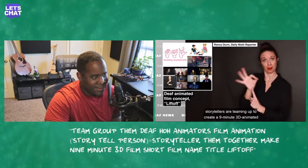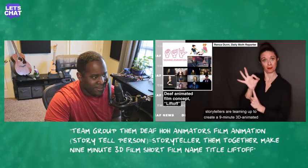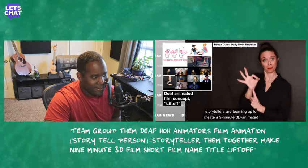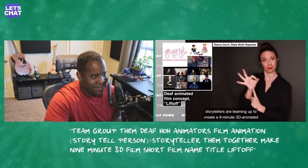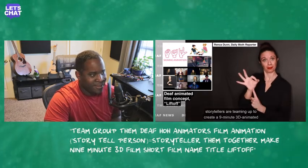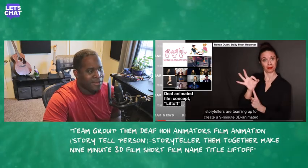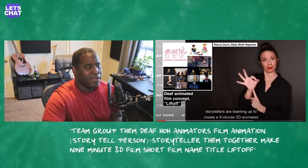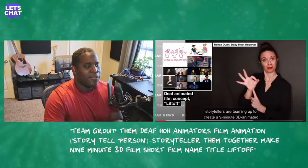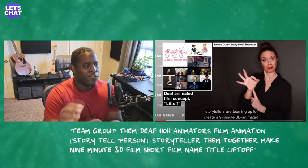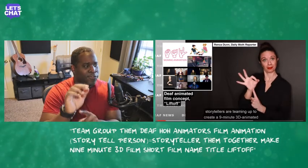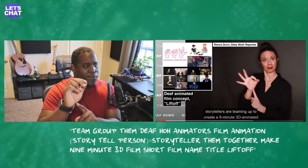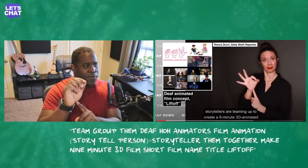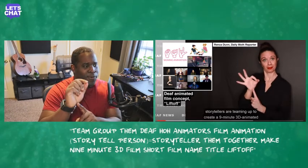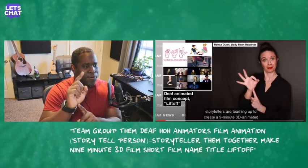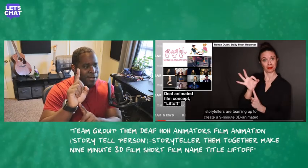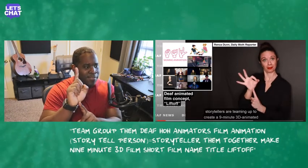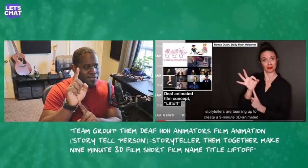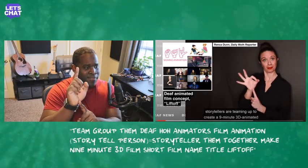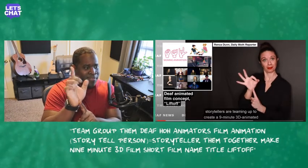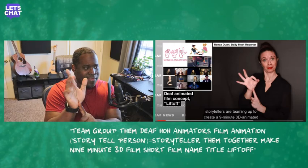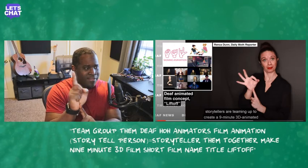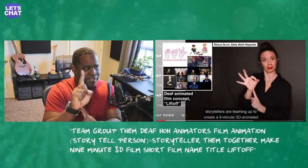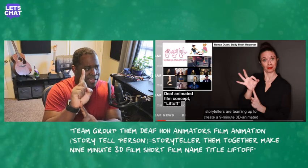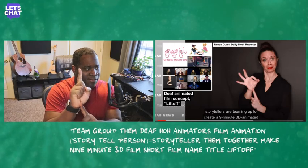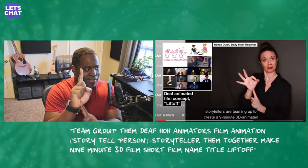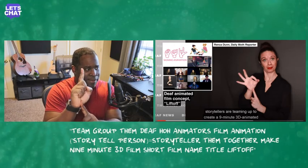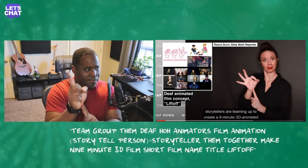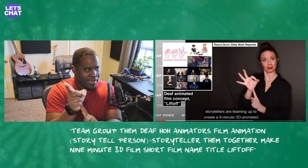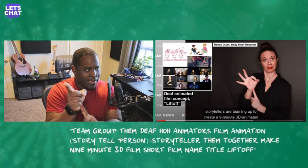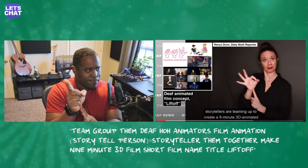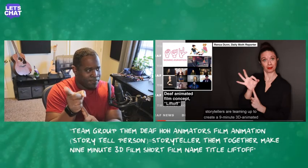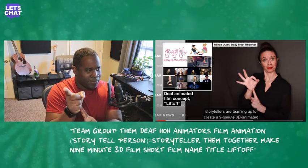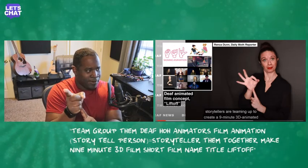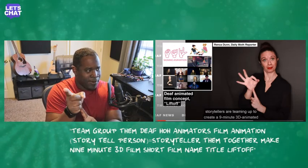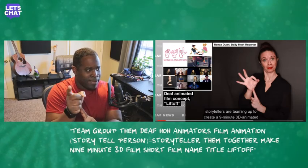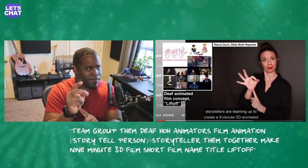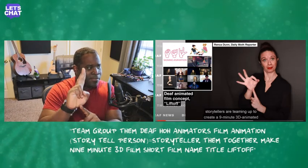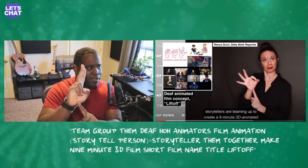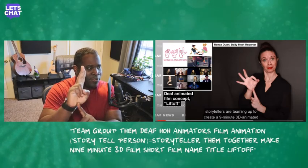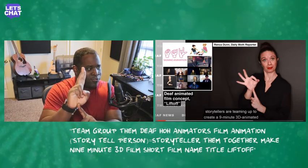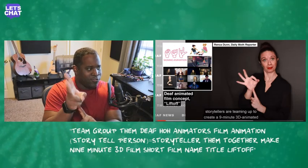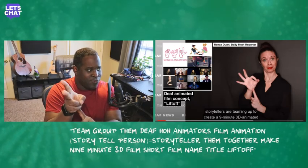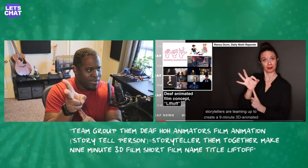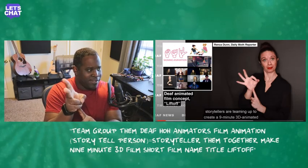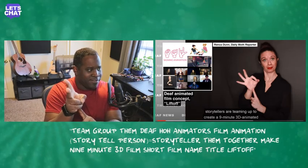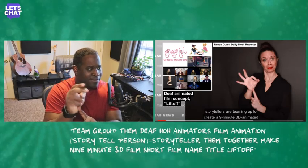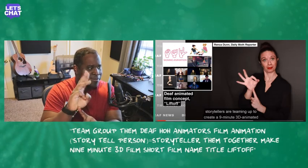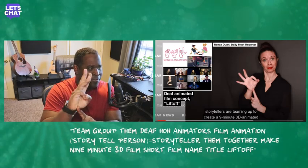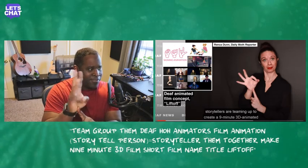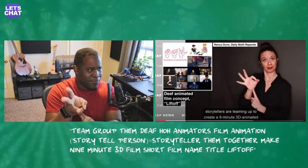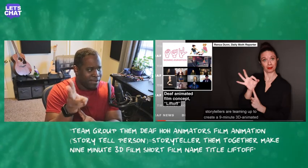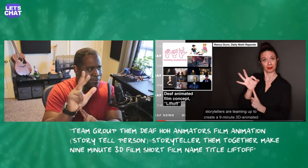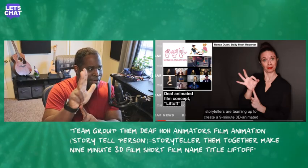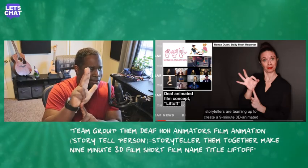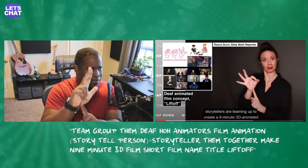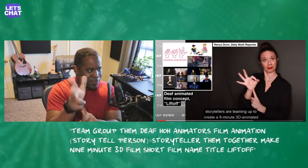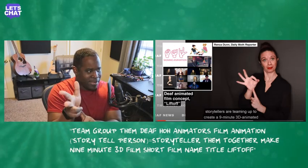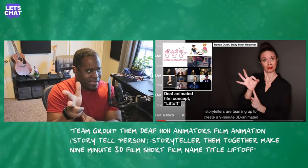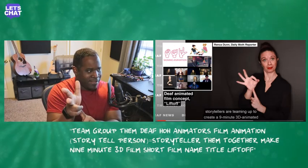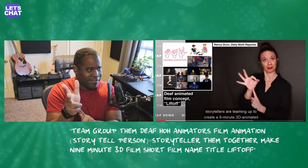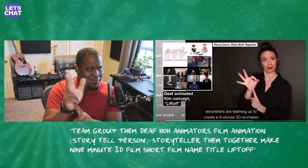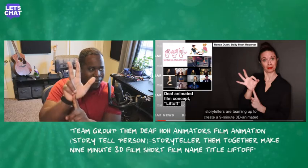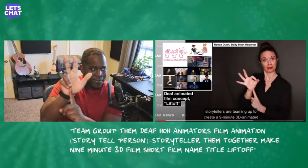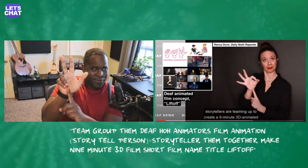nine. So this is how you say a minute, right? 2 minutes,